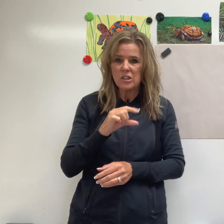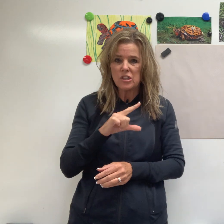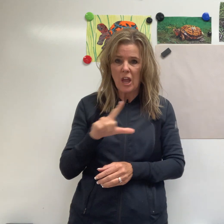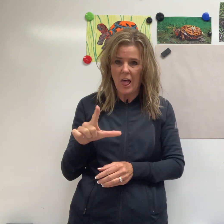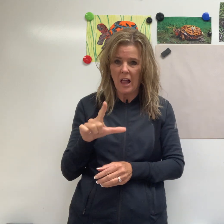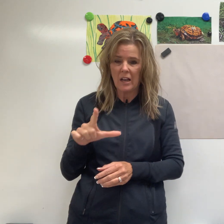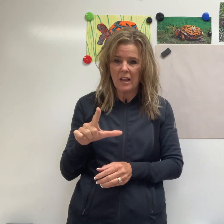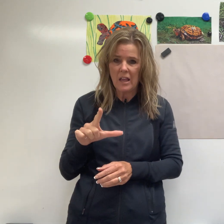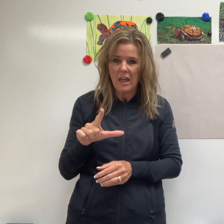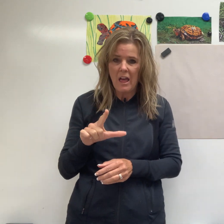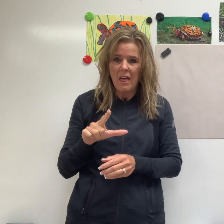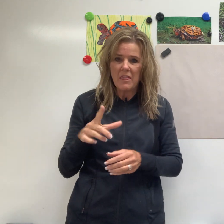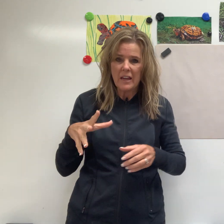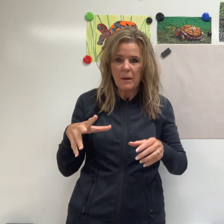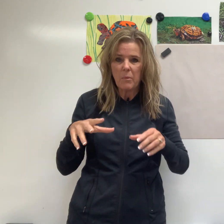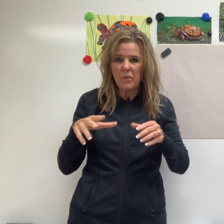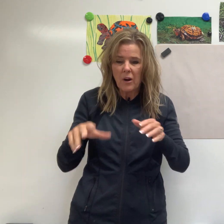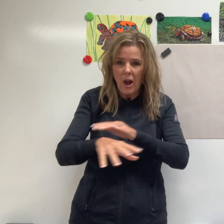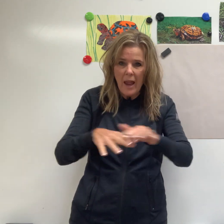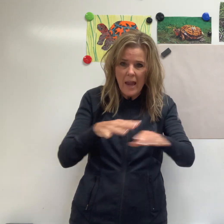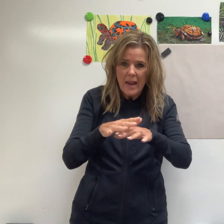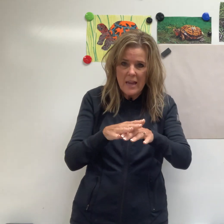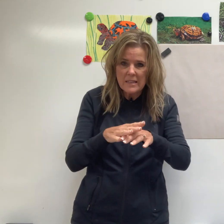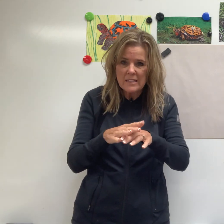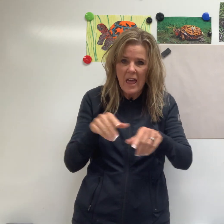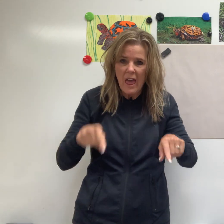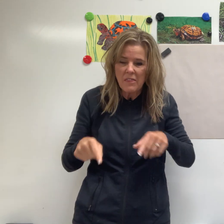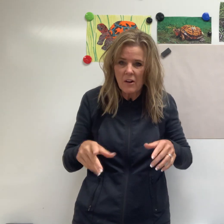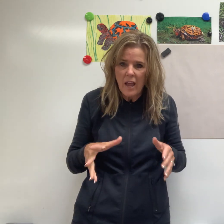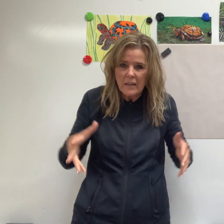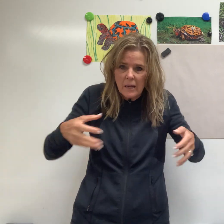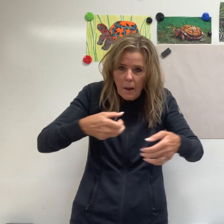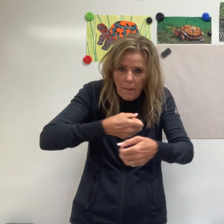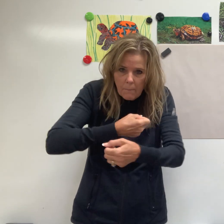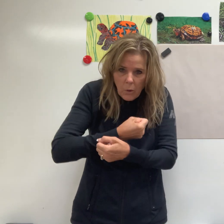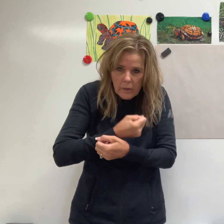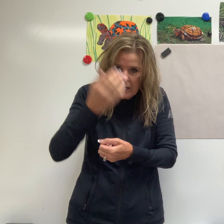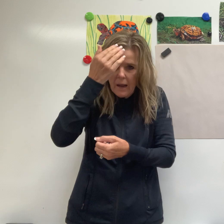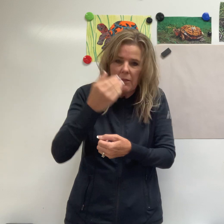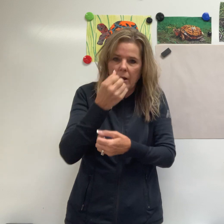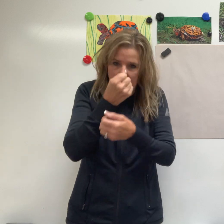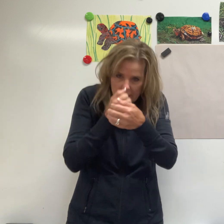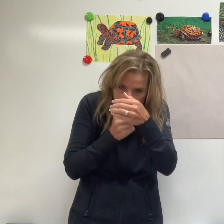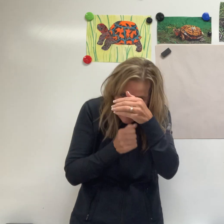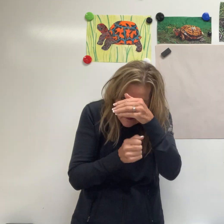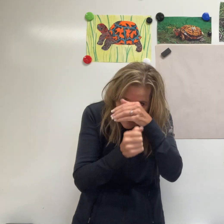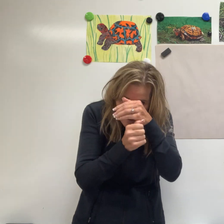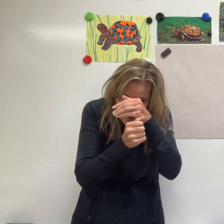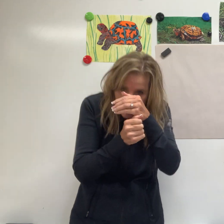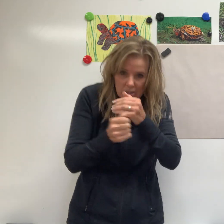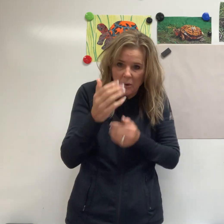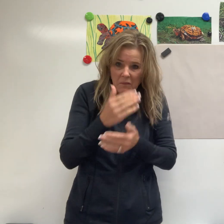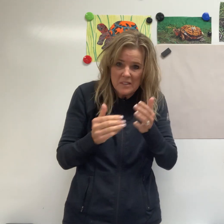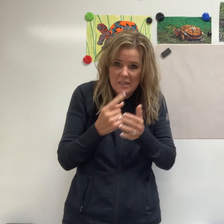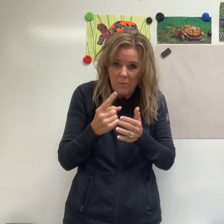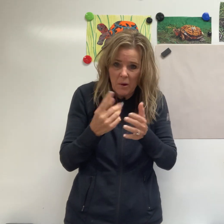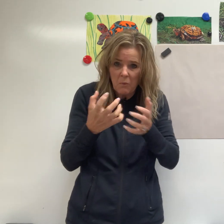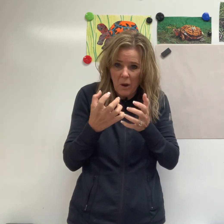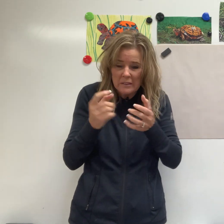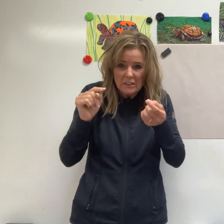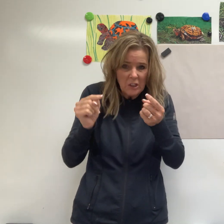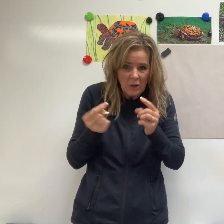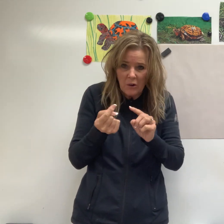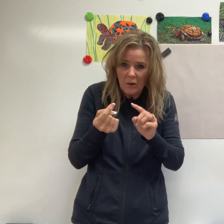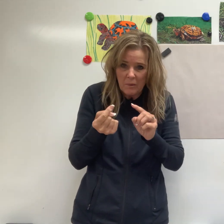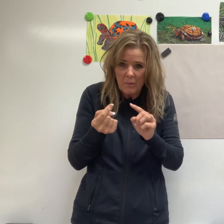they can pull their legs and their arms and their head in and close it up tight. So if something wants to eat them for lunch, he is not getting to that